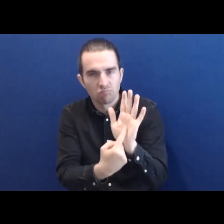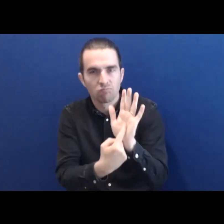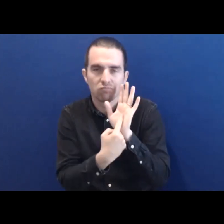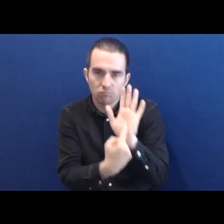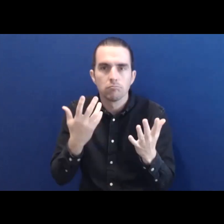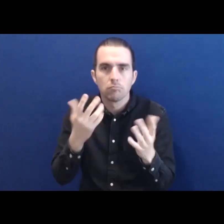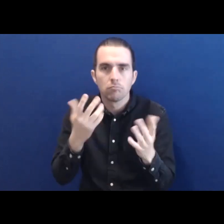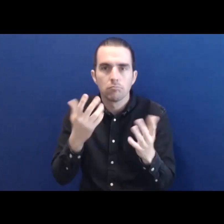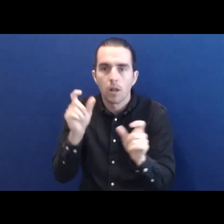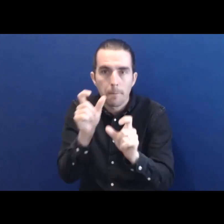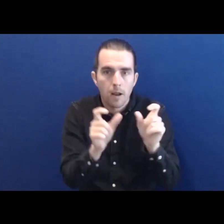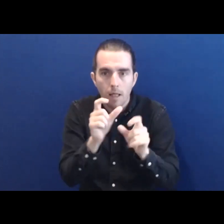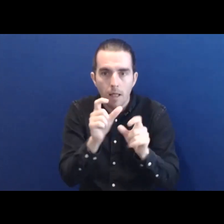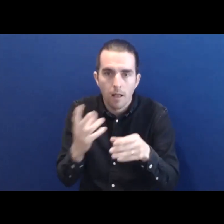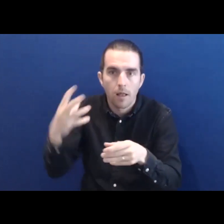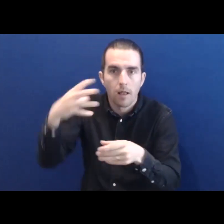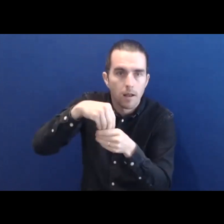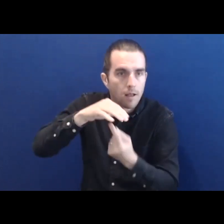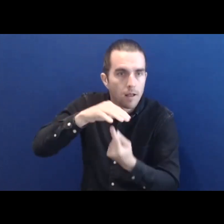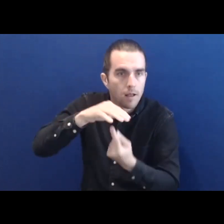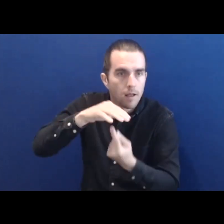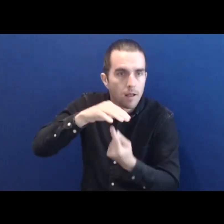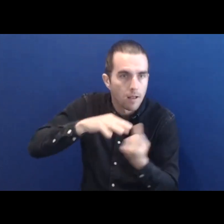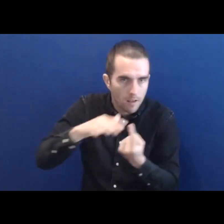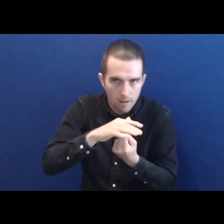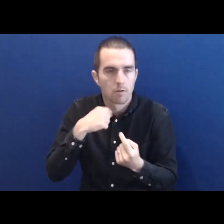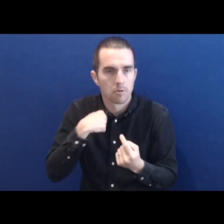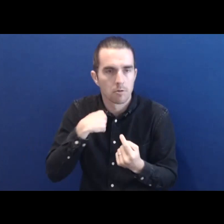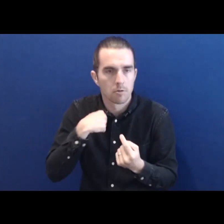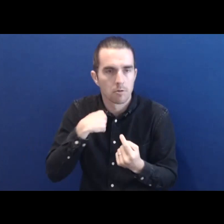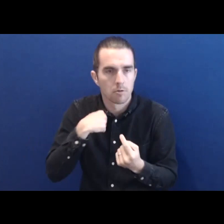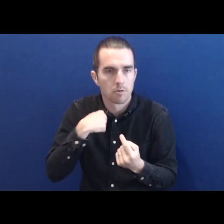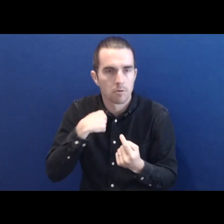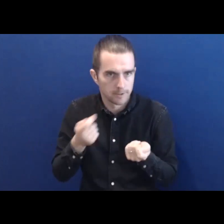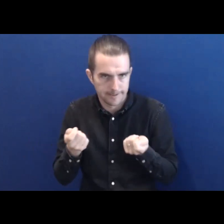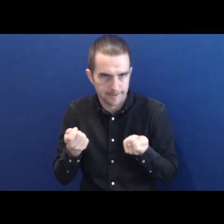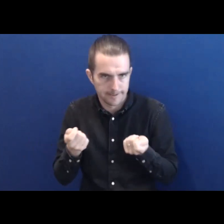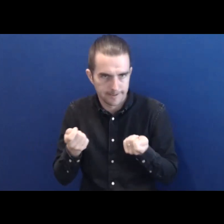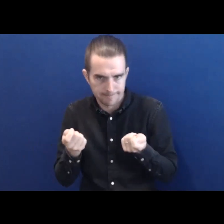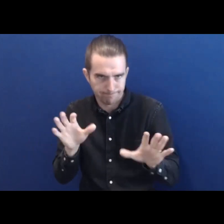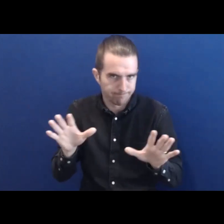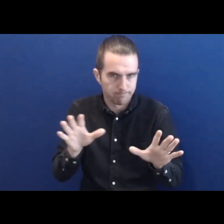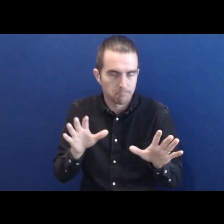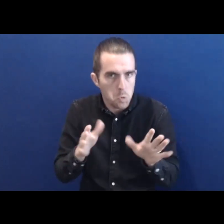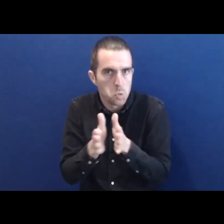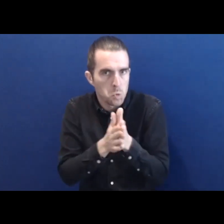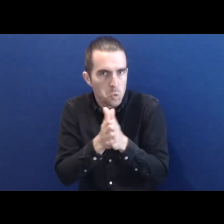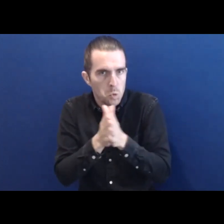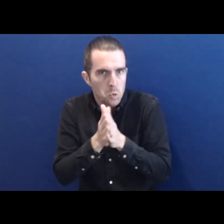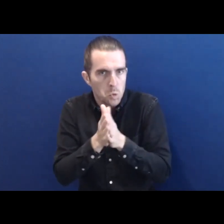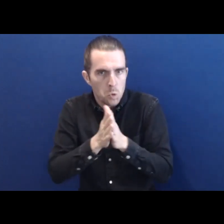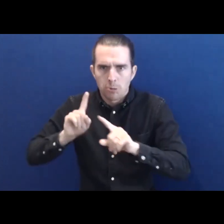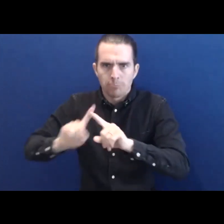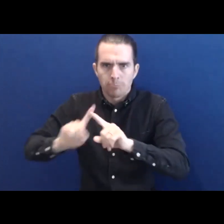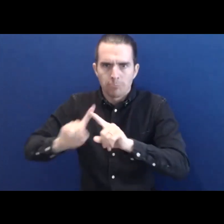an exciting combination of people from different corners of the world. And a